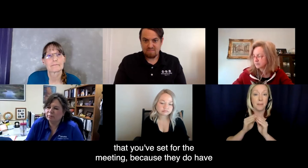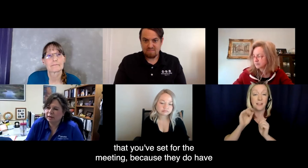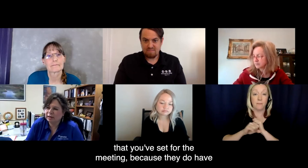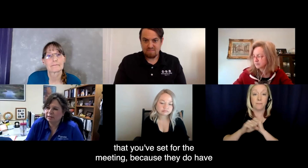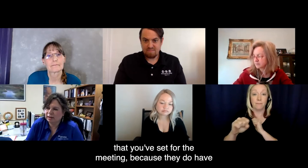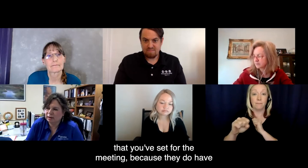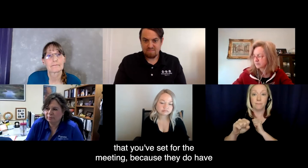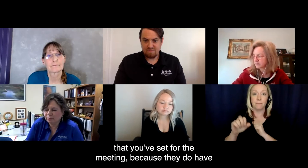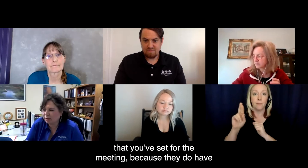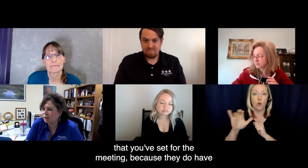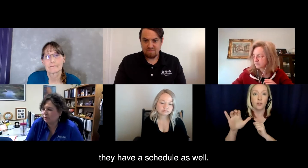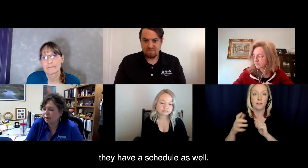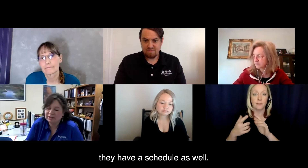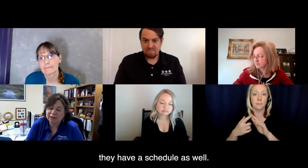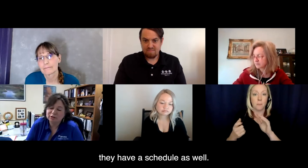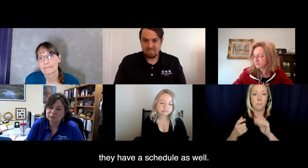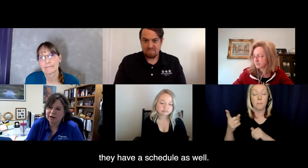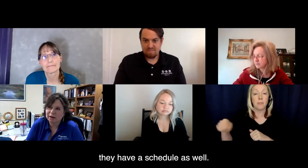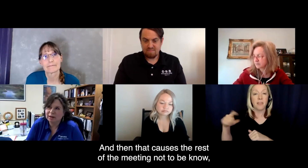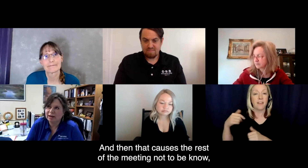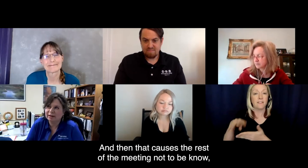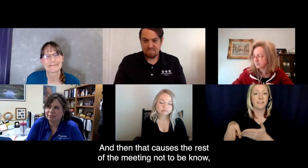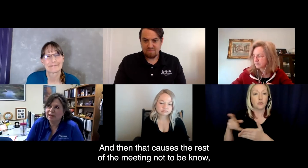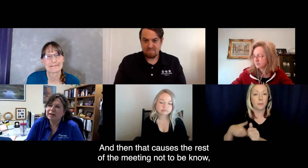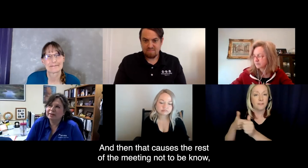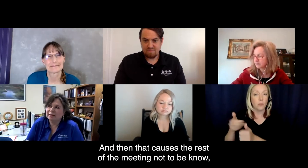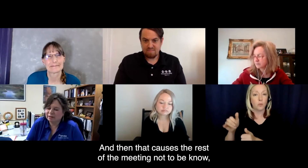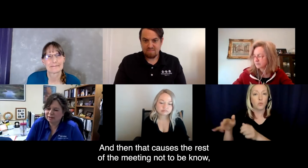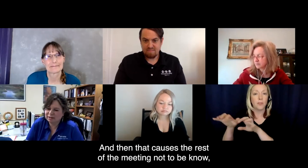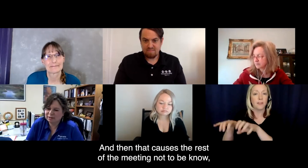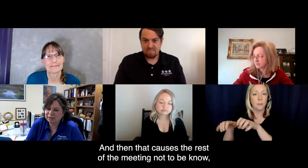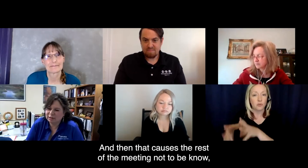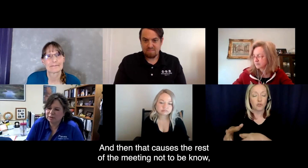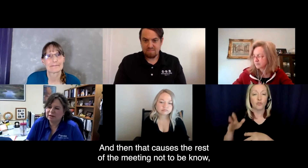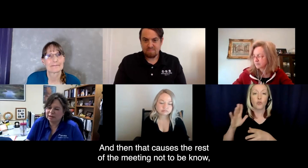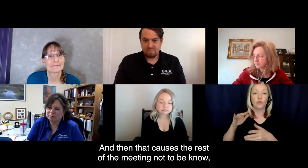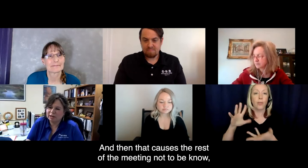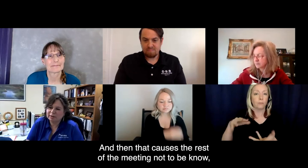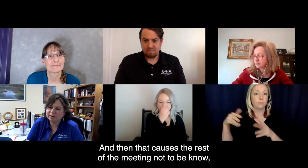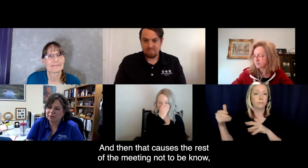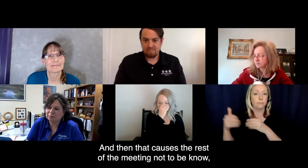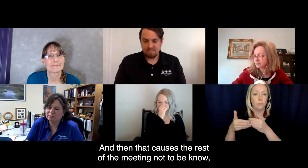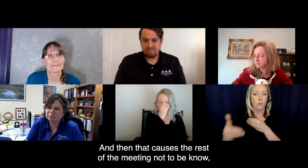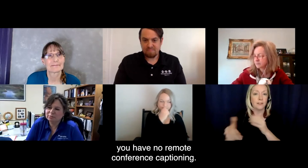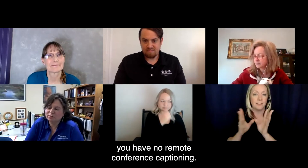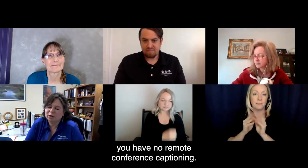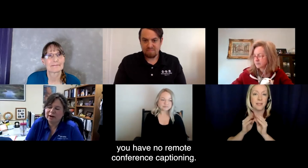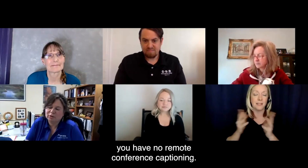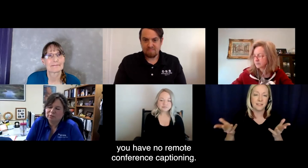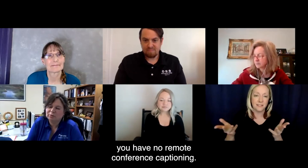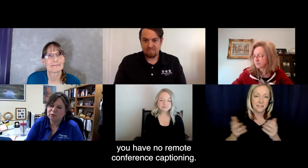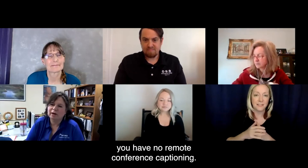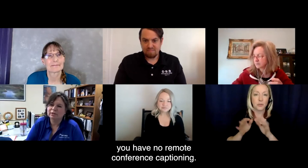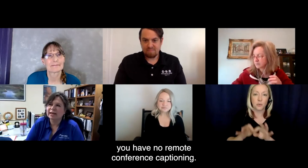meeting, because they have a schedule as well. And then that causes the rest of the meeting not to be, you have